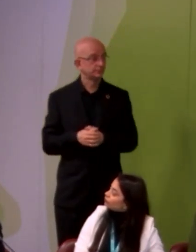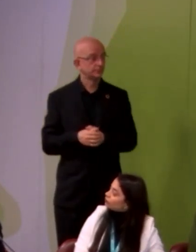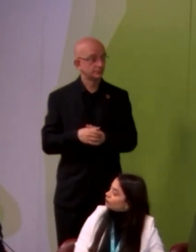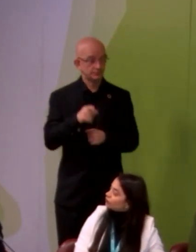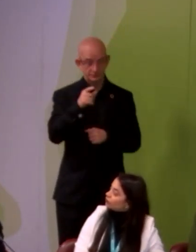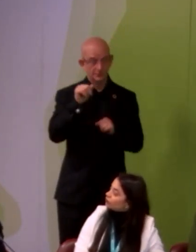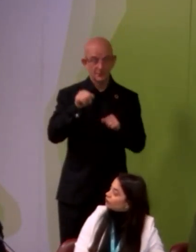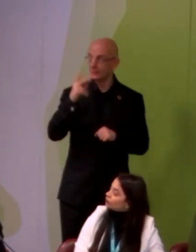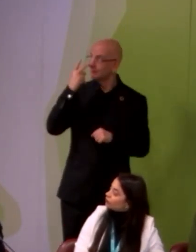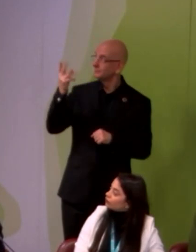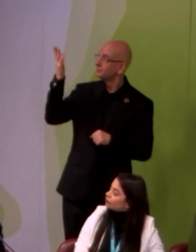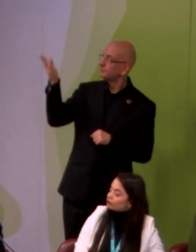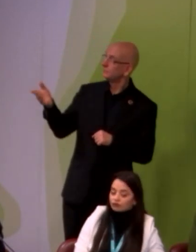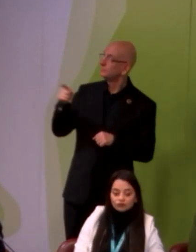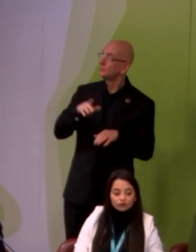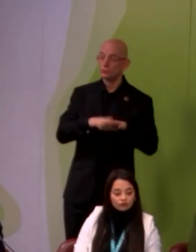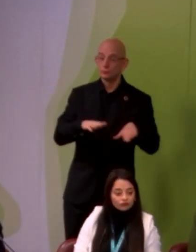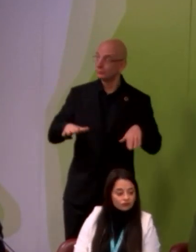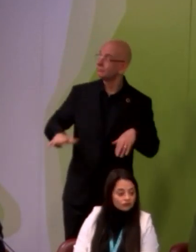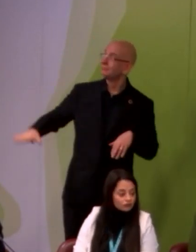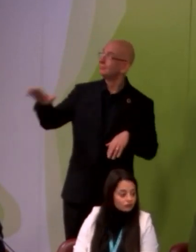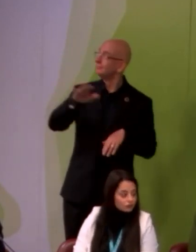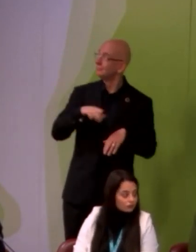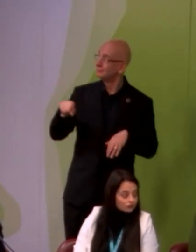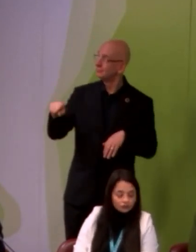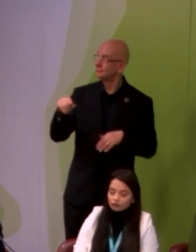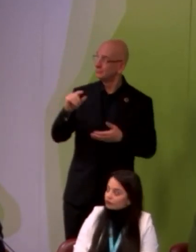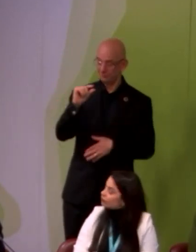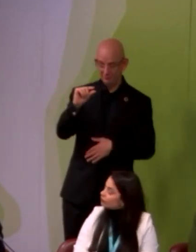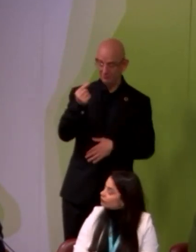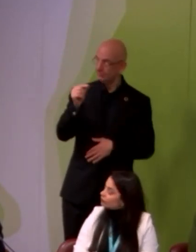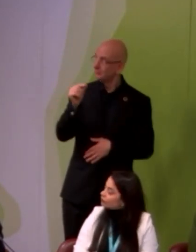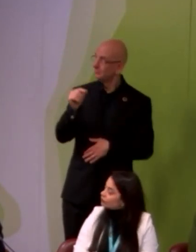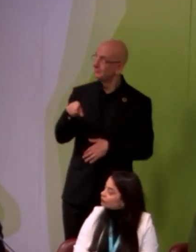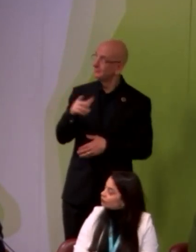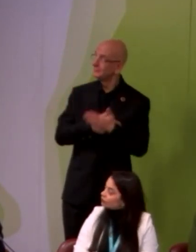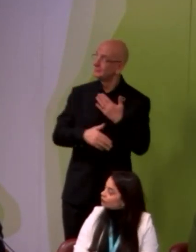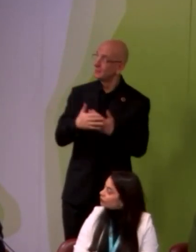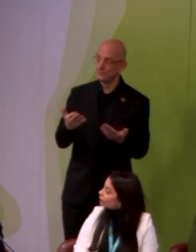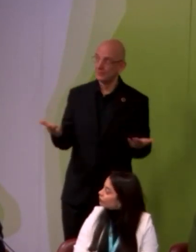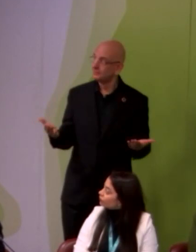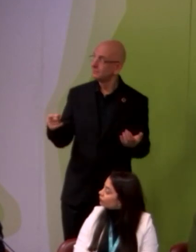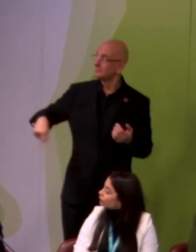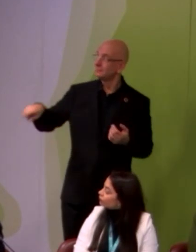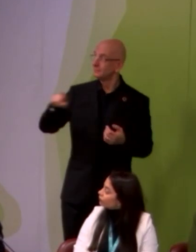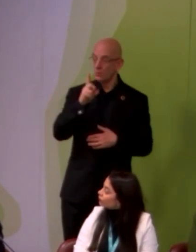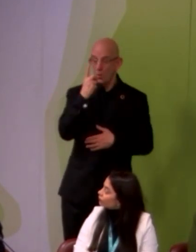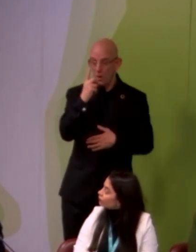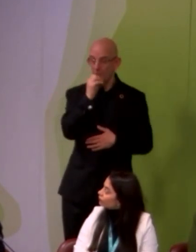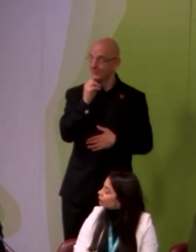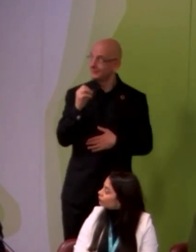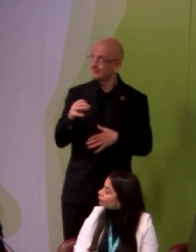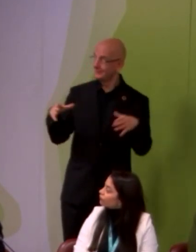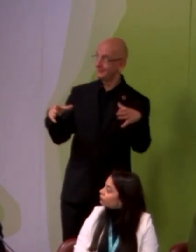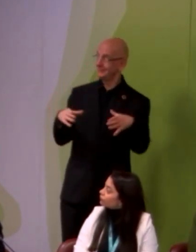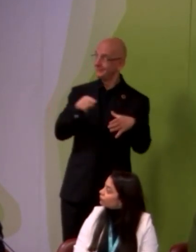only 0.5% of the school population. And there are only 1% of them who learn